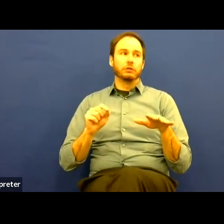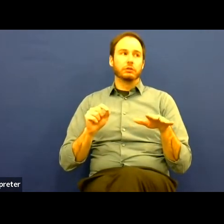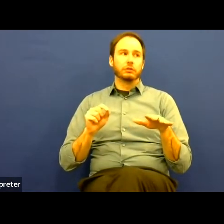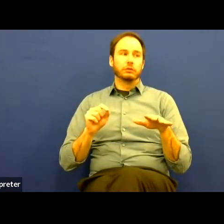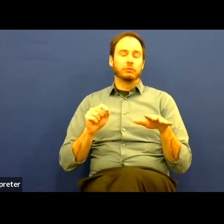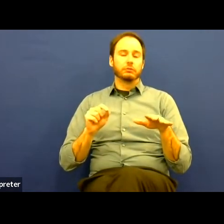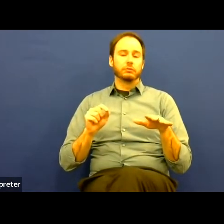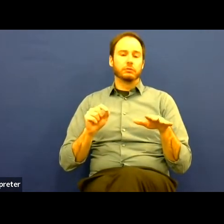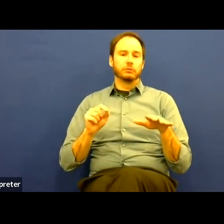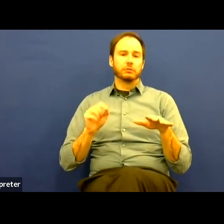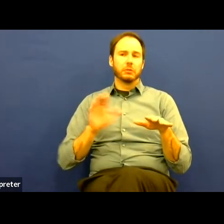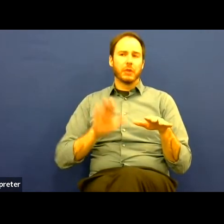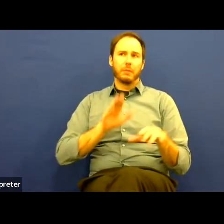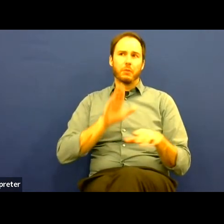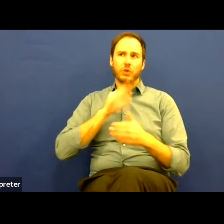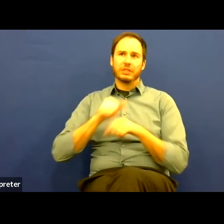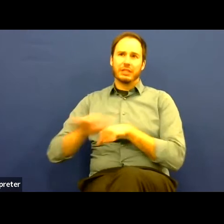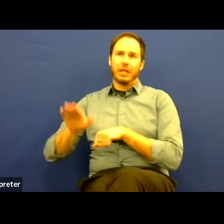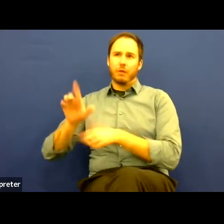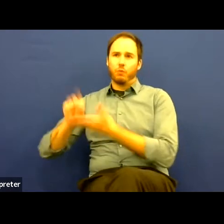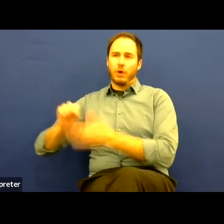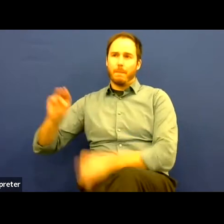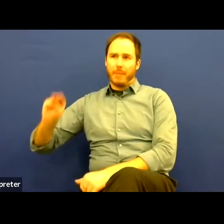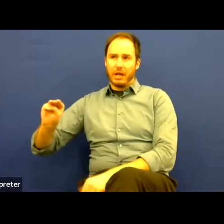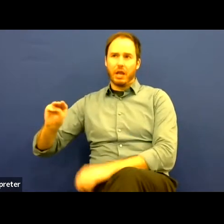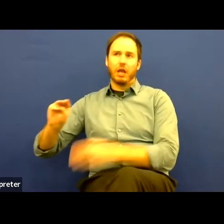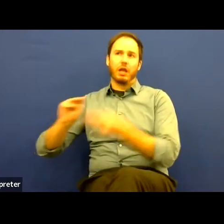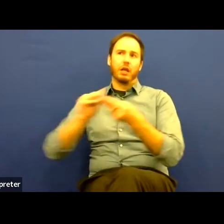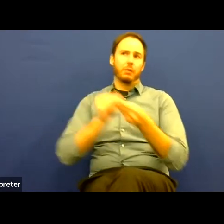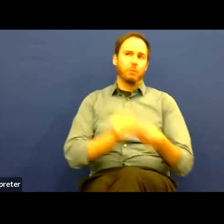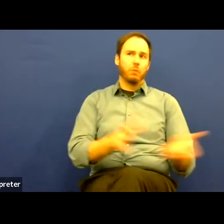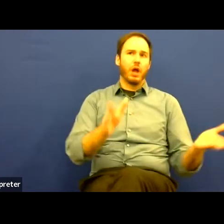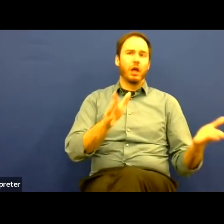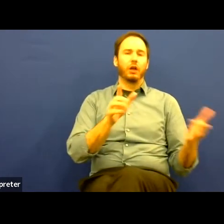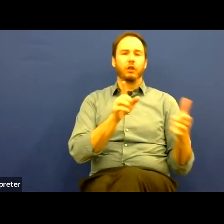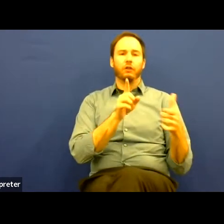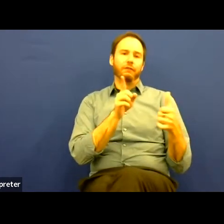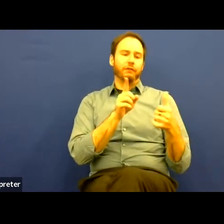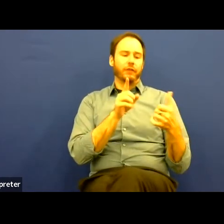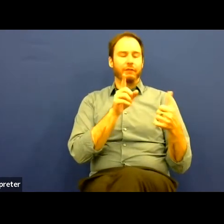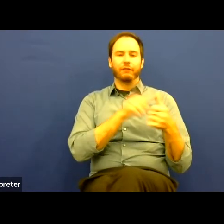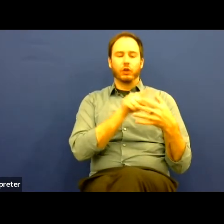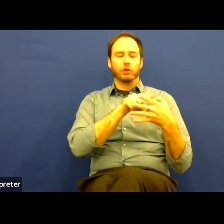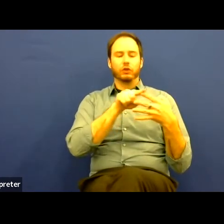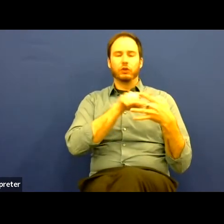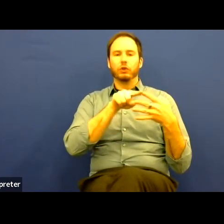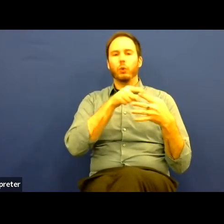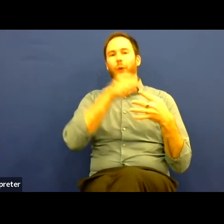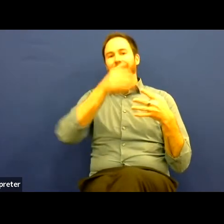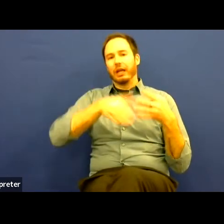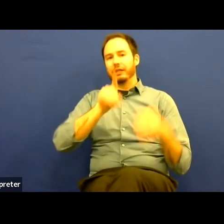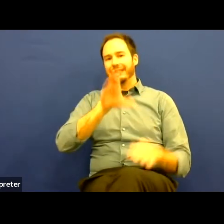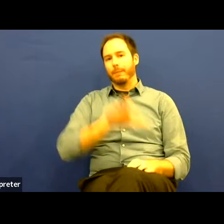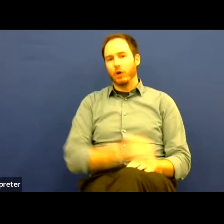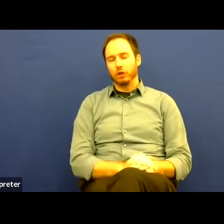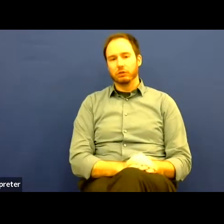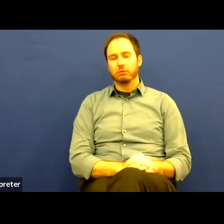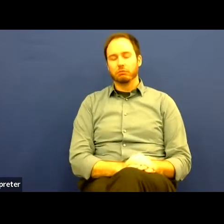get to the printers probably Monday, and then hopefully it'll be out the first weekend in December, so.